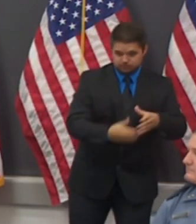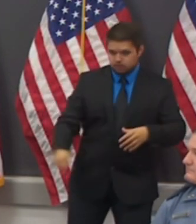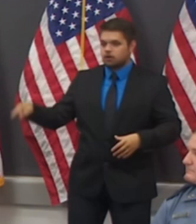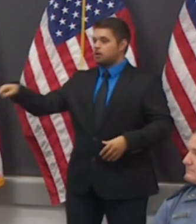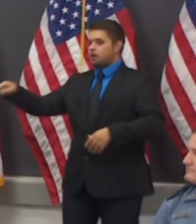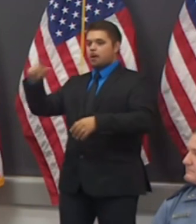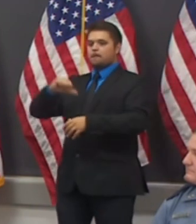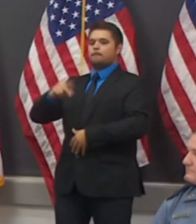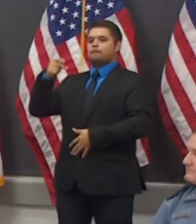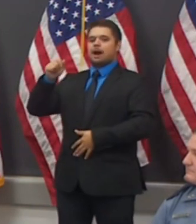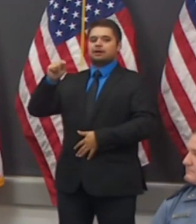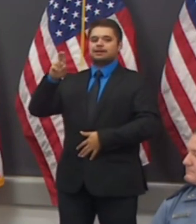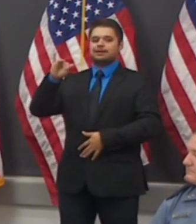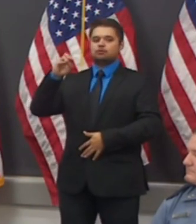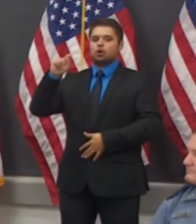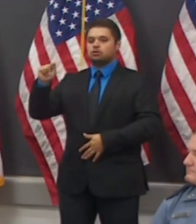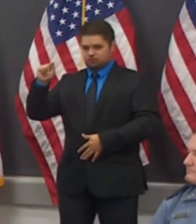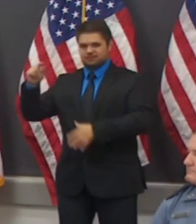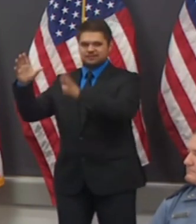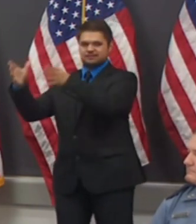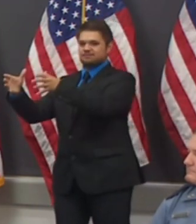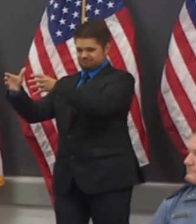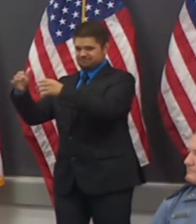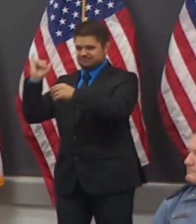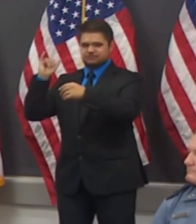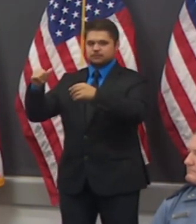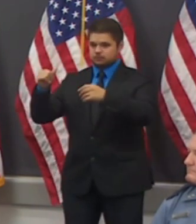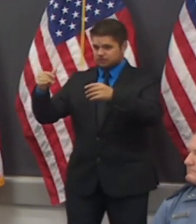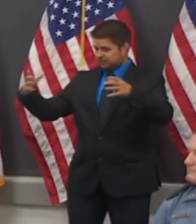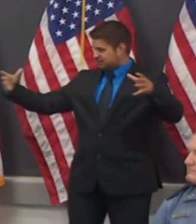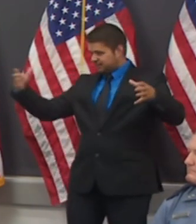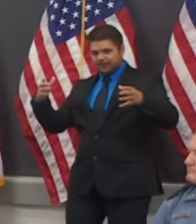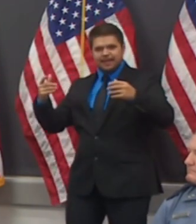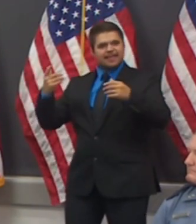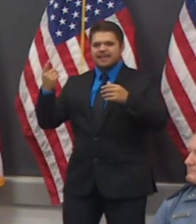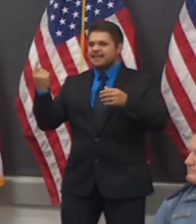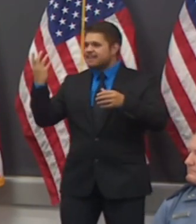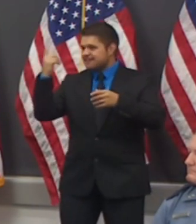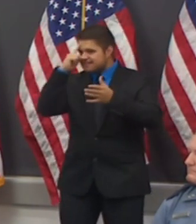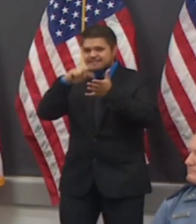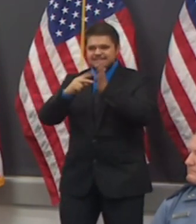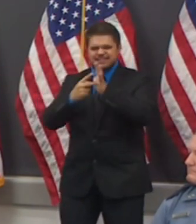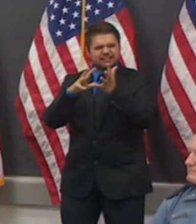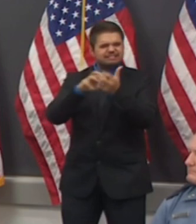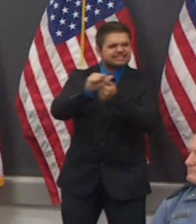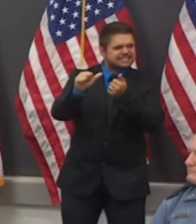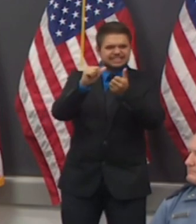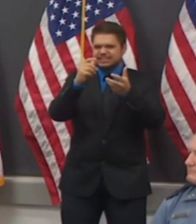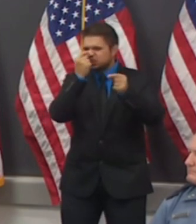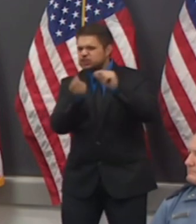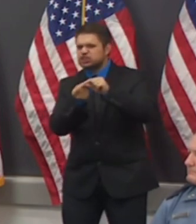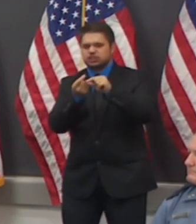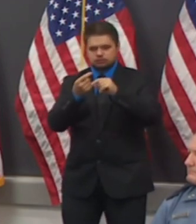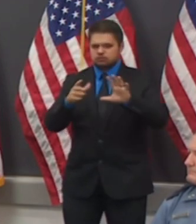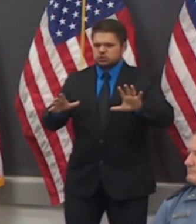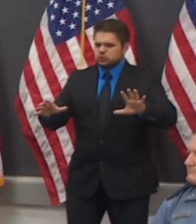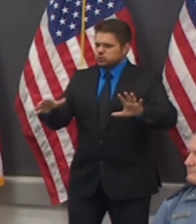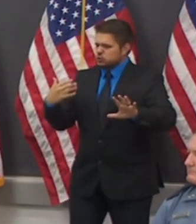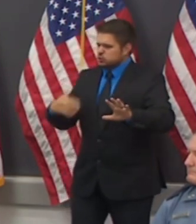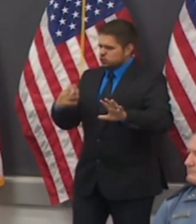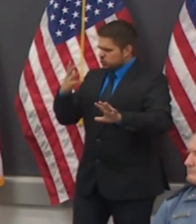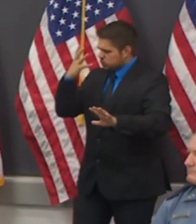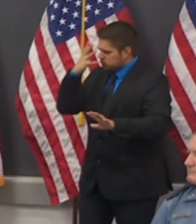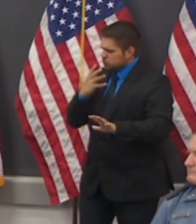of town looking for a fight, and the results are always tragic. Let me be perfectly clear. We will